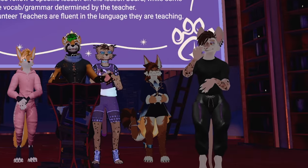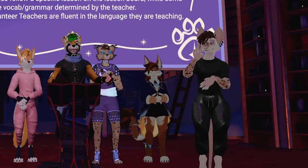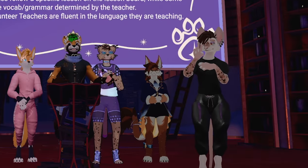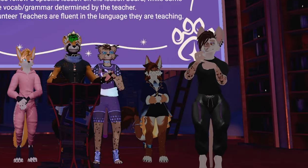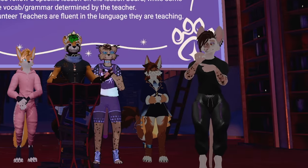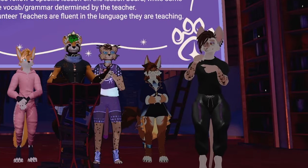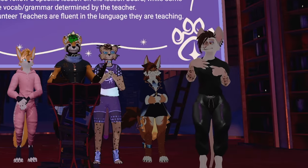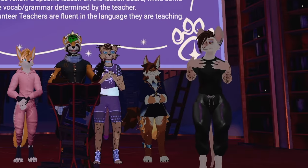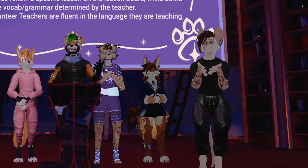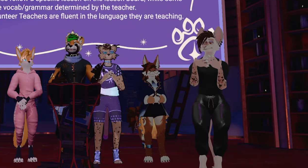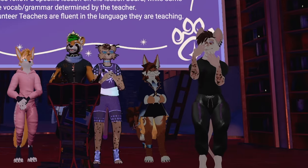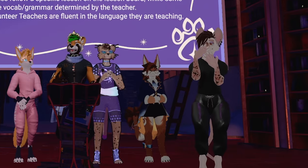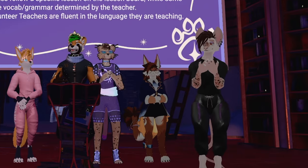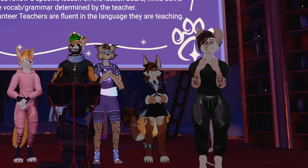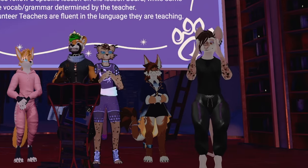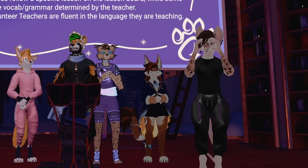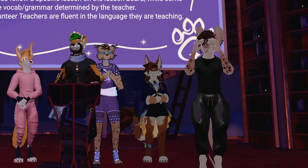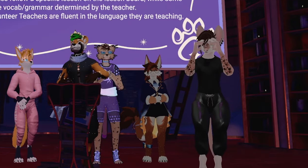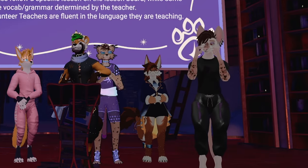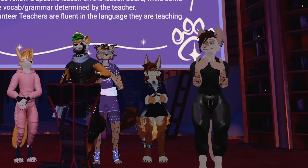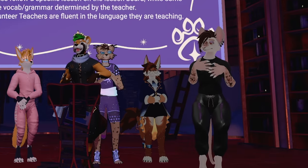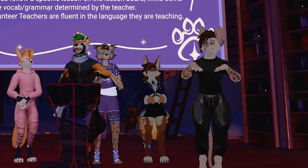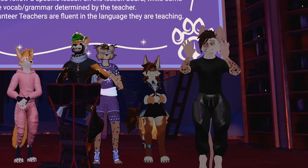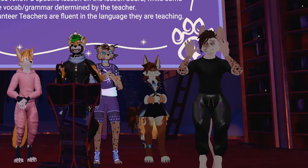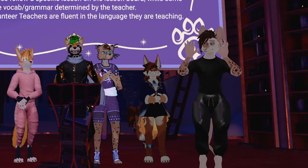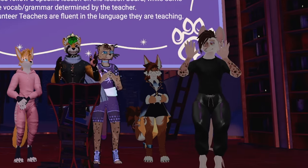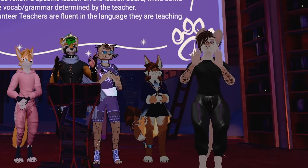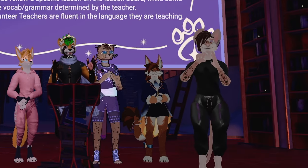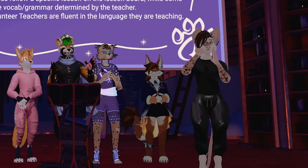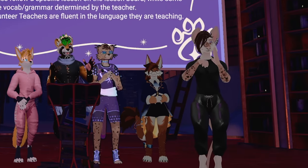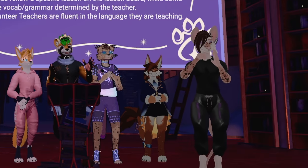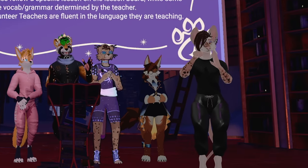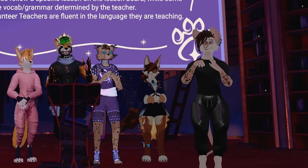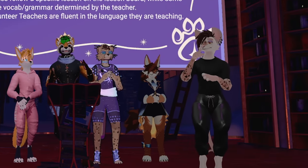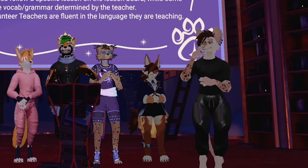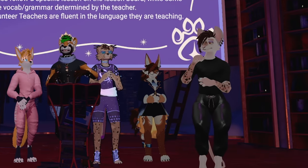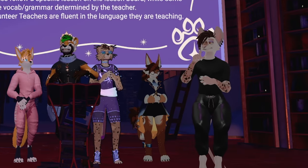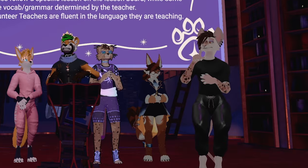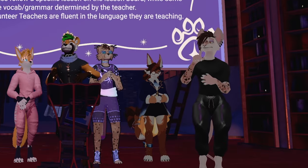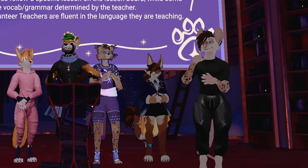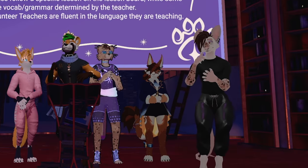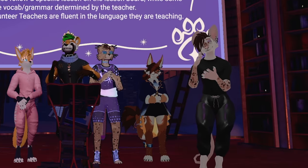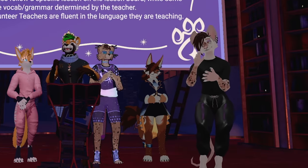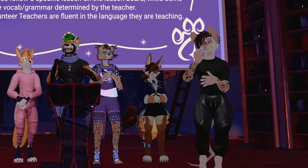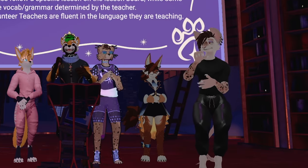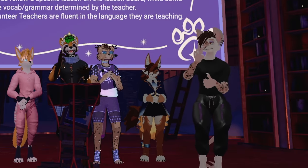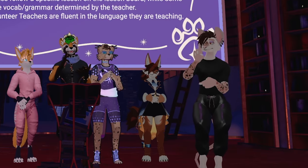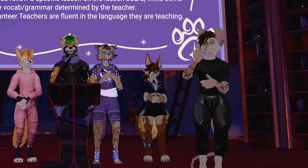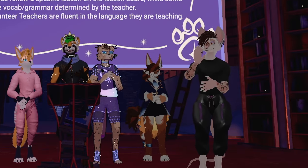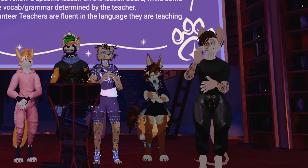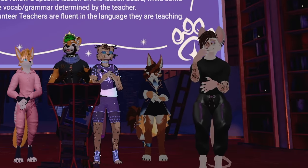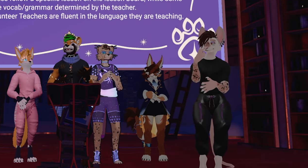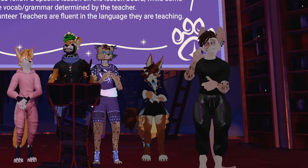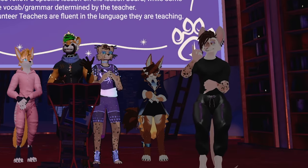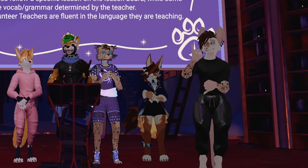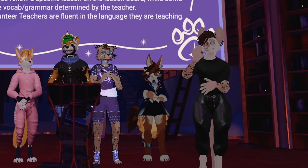by our resident archivists and then get uploaded to our YouTube channels. So you can go through, scroll through, find a